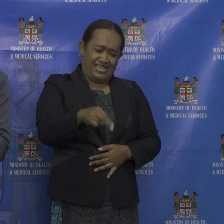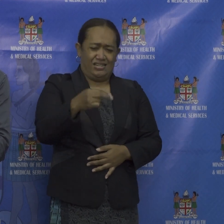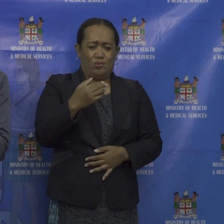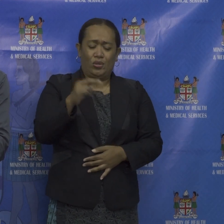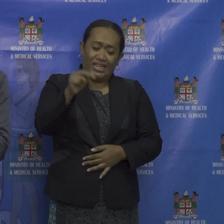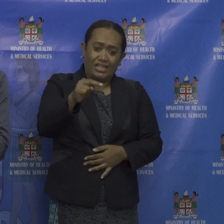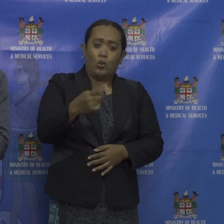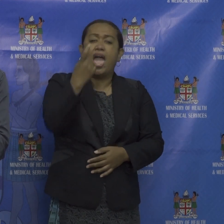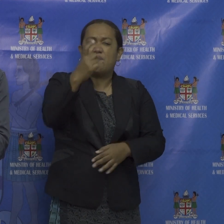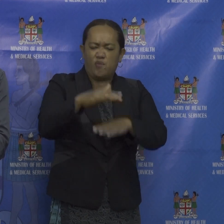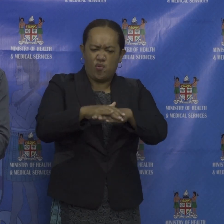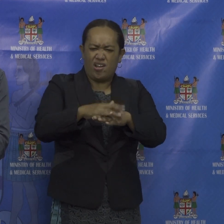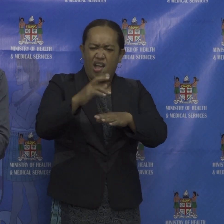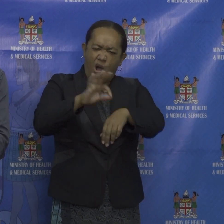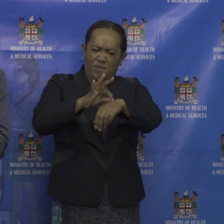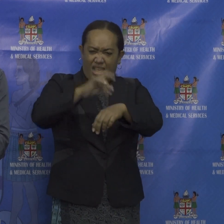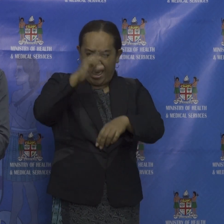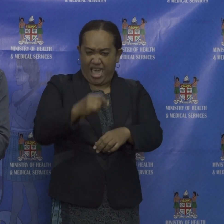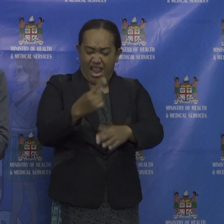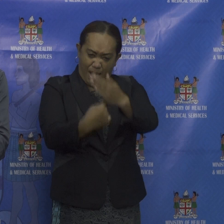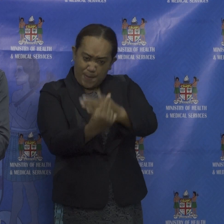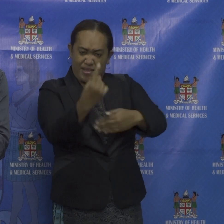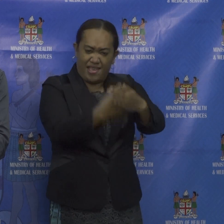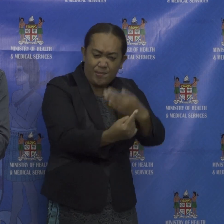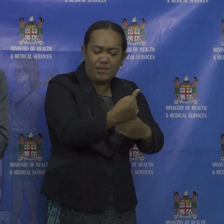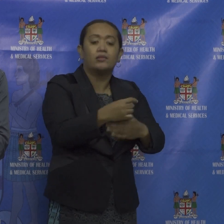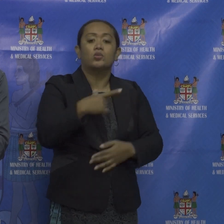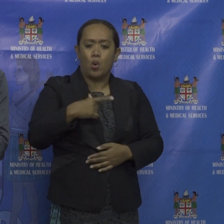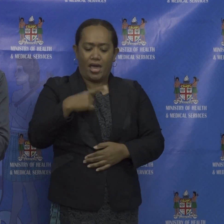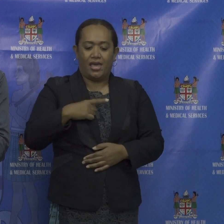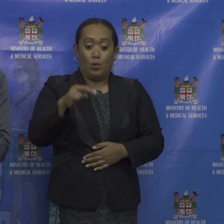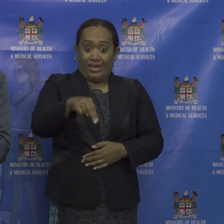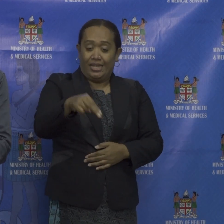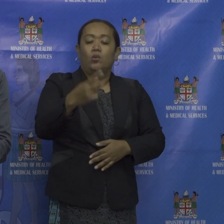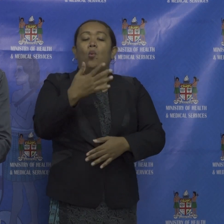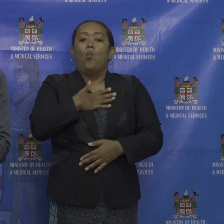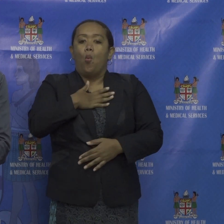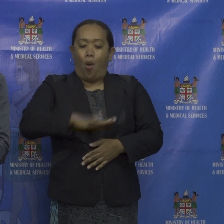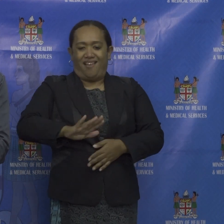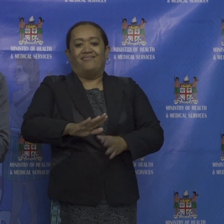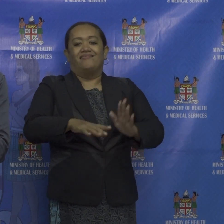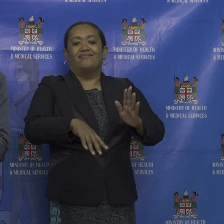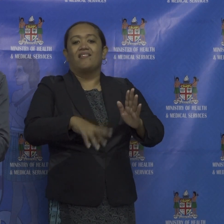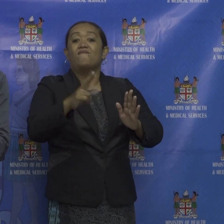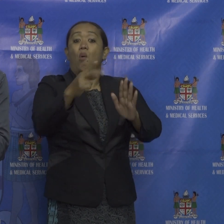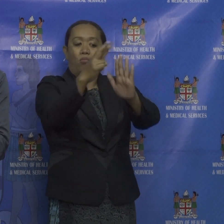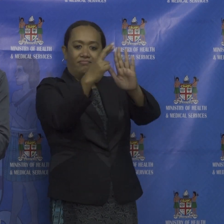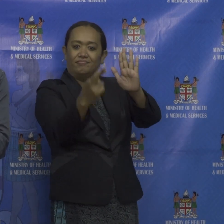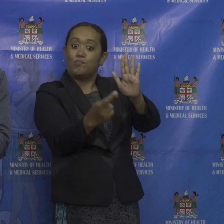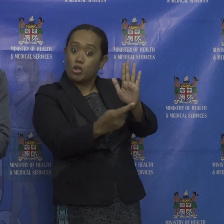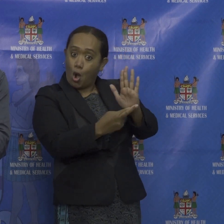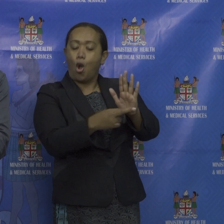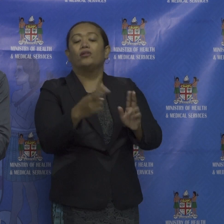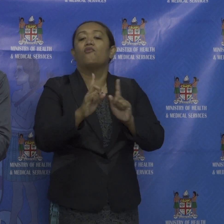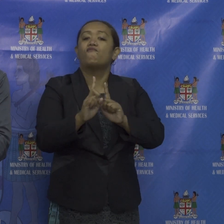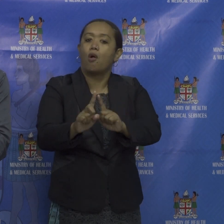new outbreaks. Our long-standing protocol has been to screen all incoming patients for COVID-19 symptoms